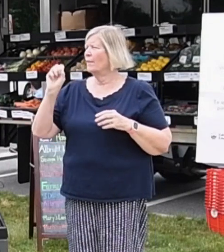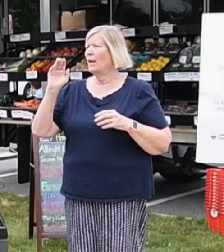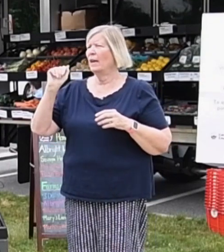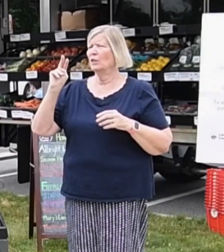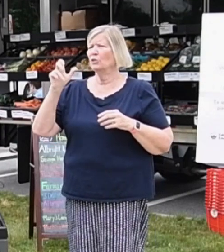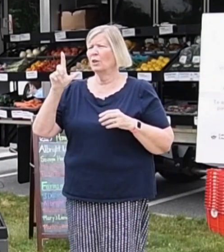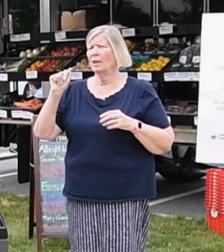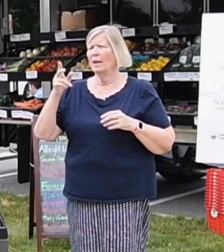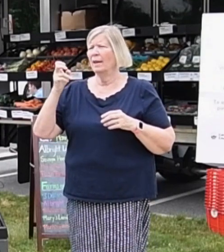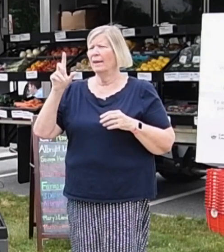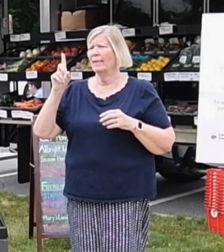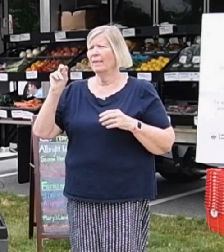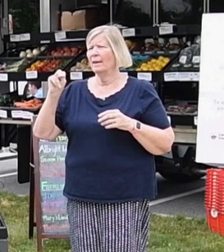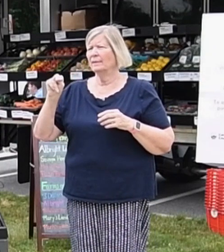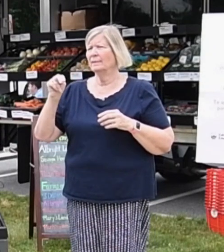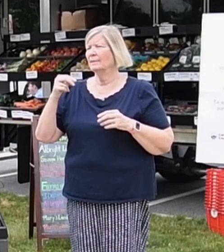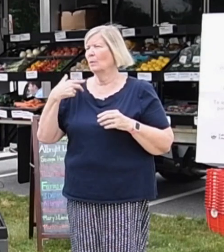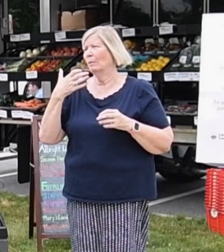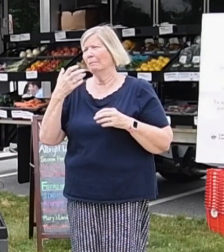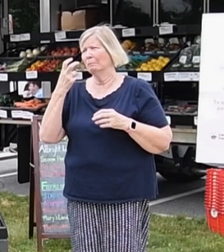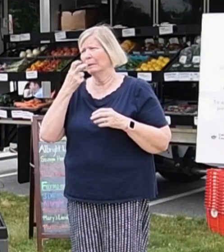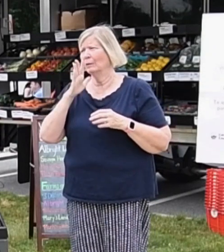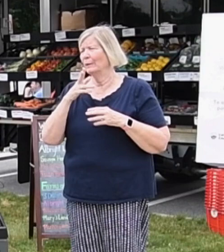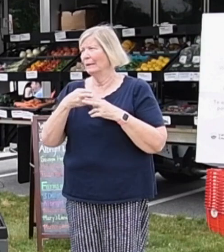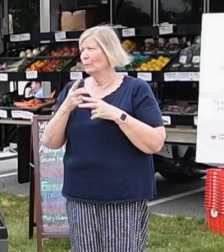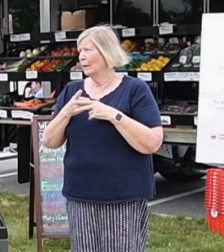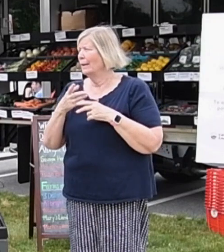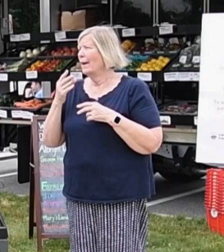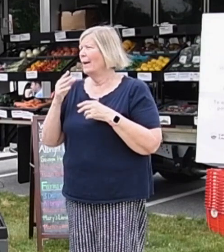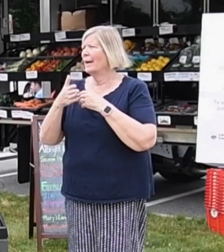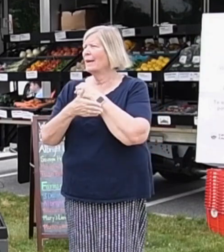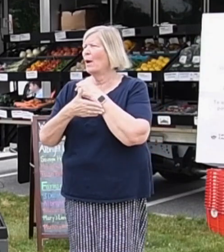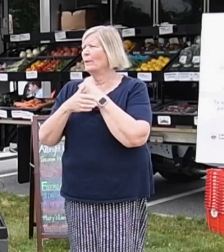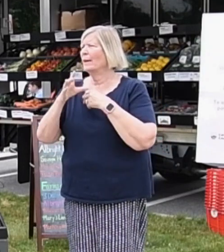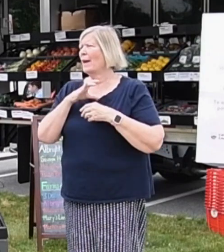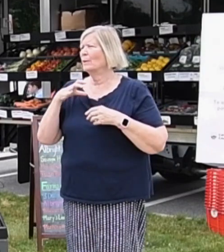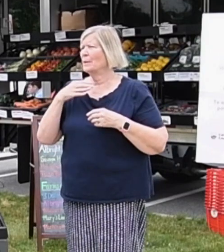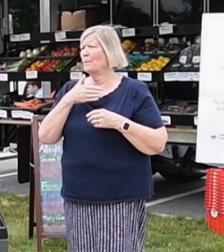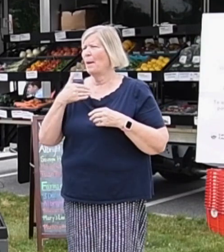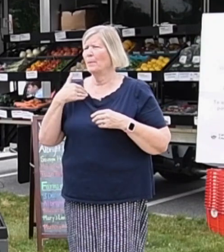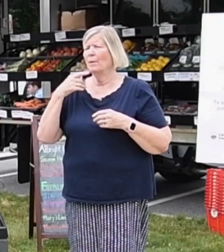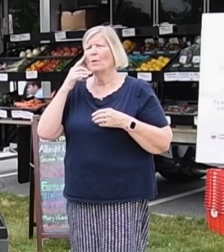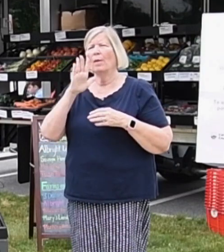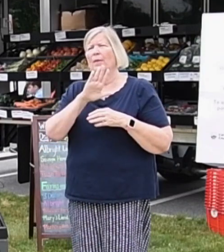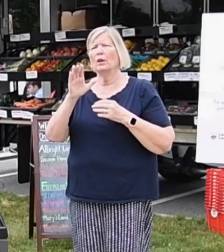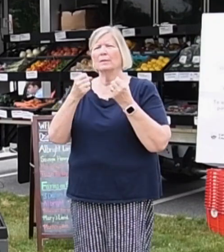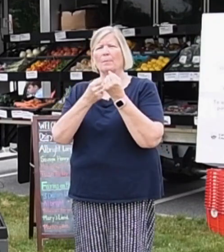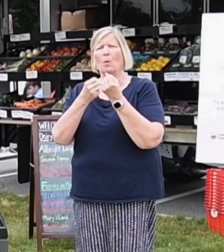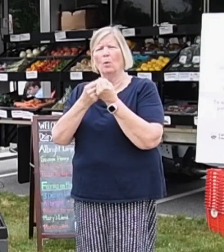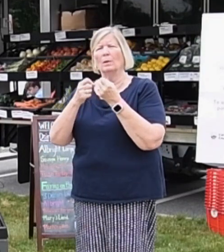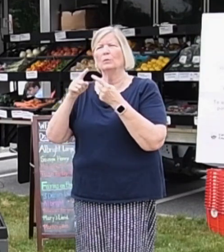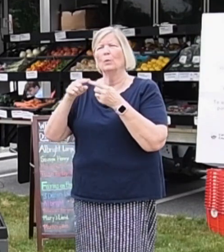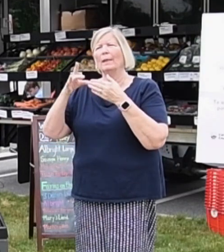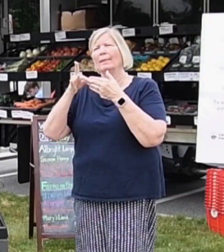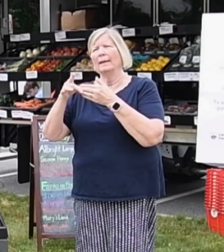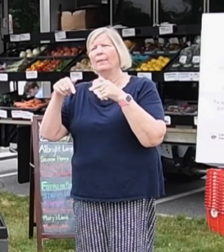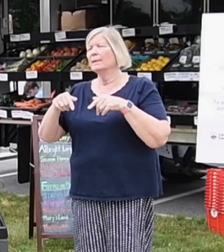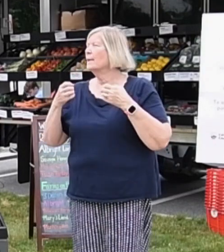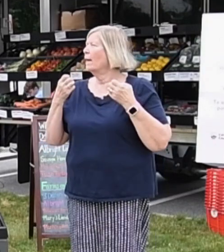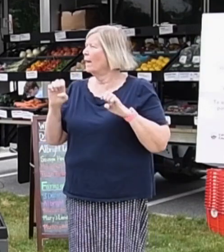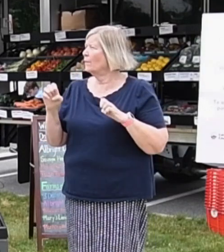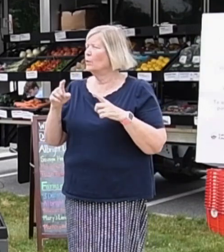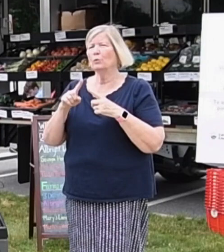Angela Keblan, I'm hoping I'm pronouncing her name correctly, and our county council members for their support in championing this effort